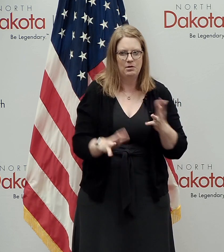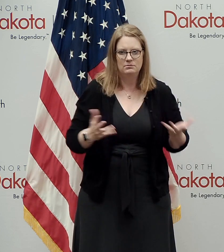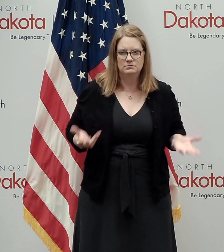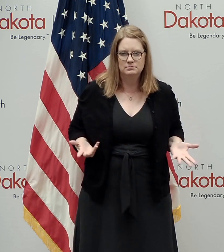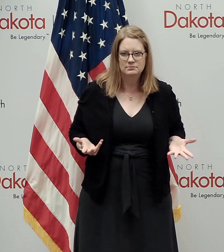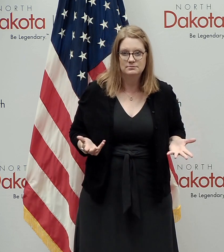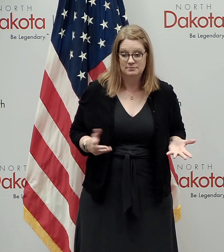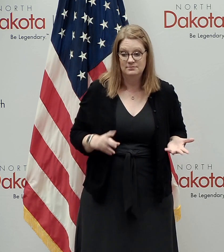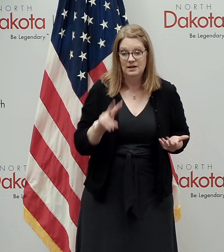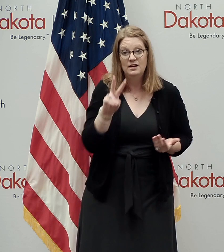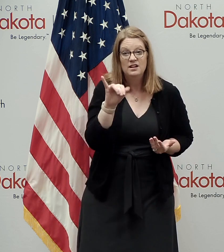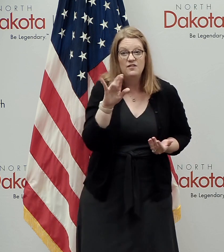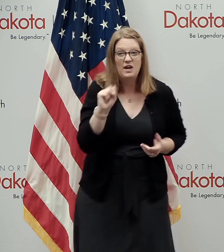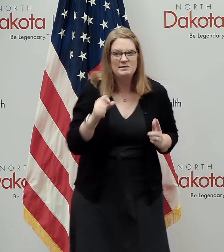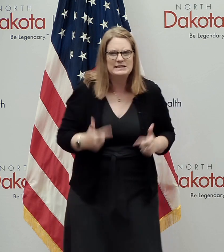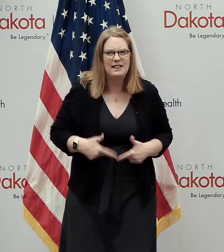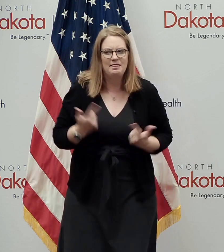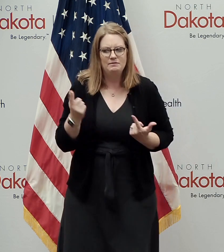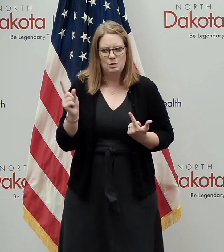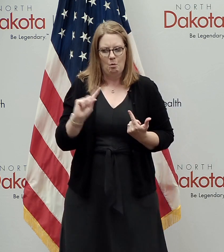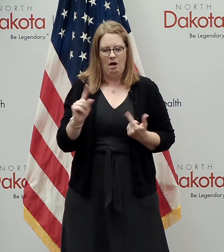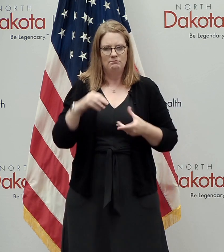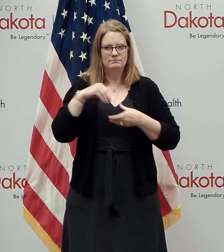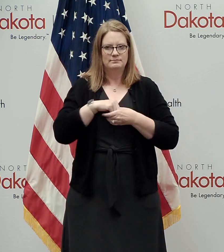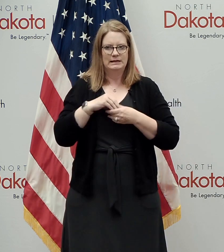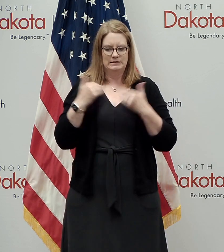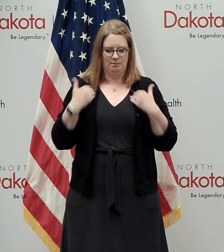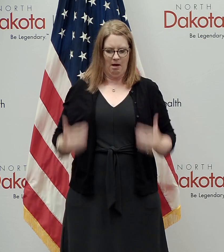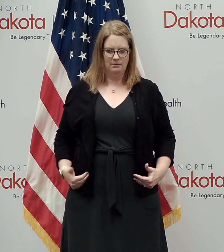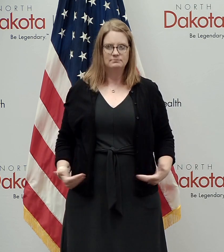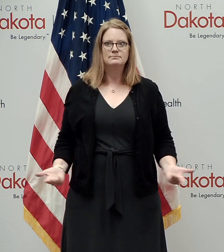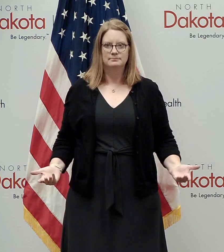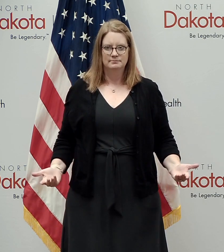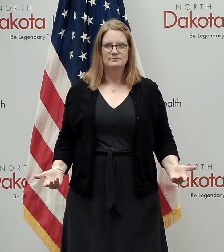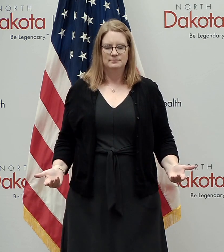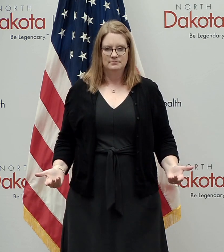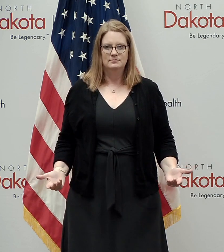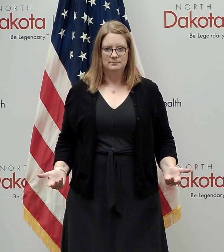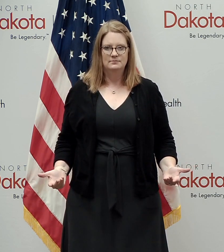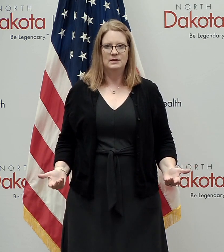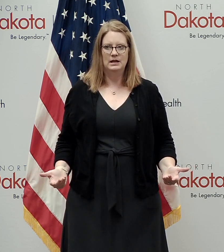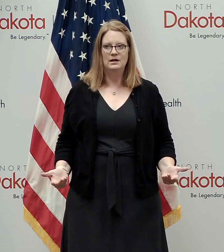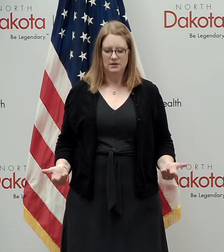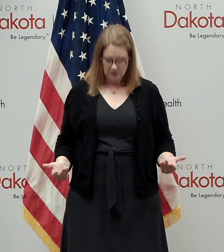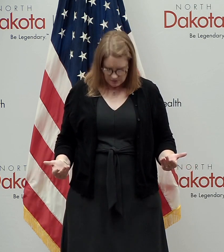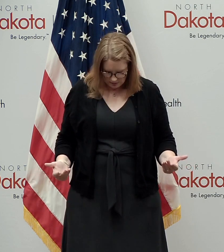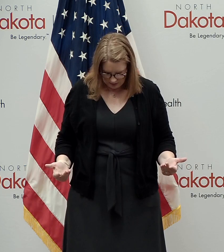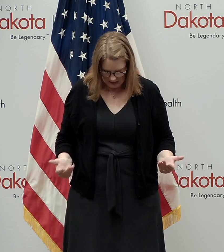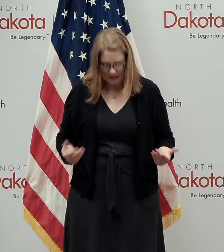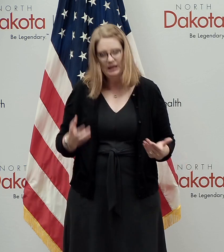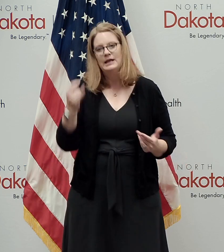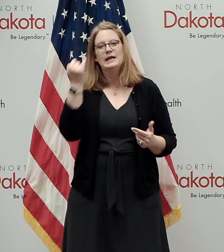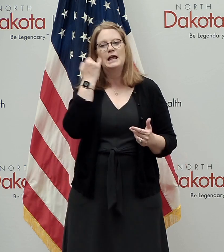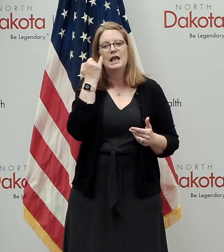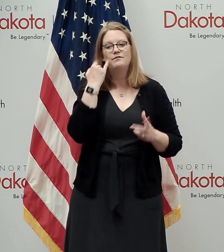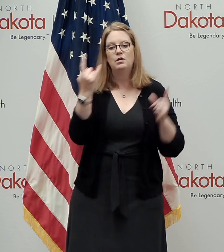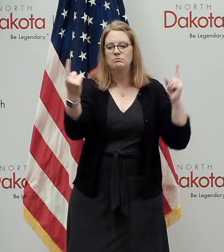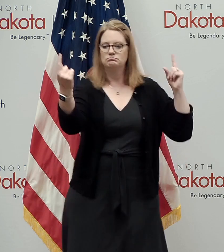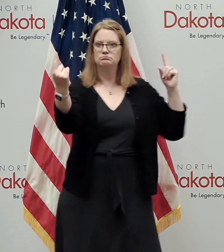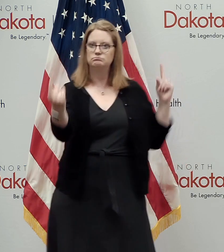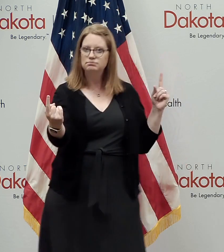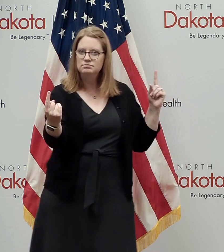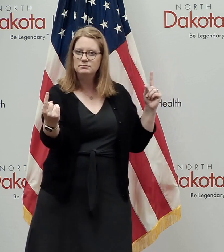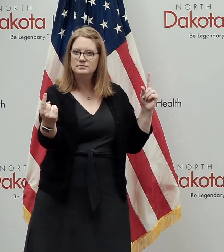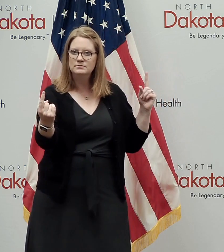lives in us as human carriers of that virus, and so if you keep distance away from